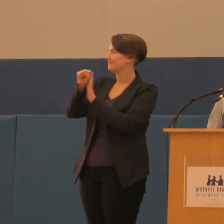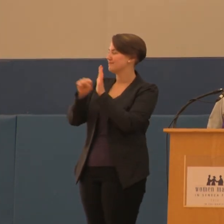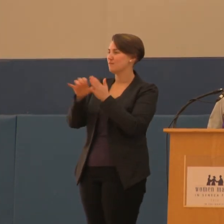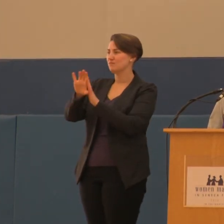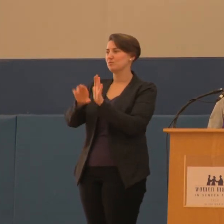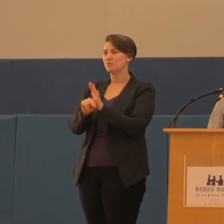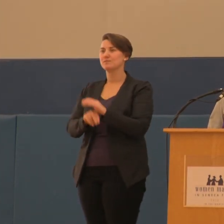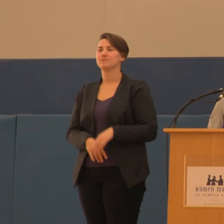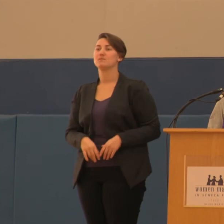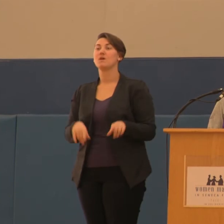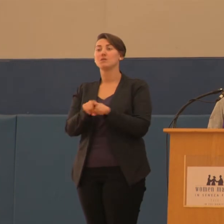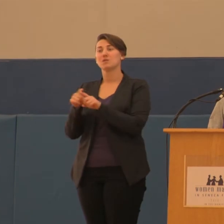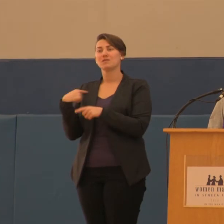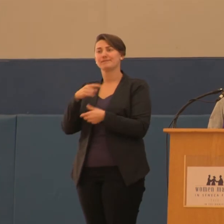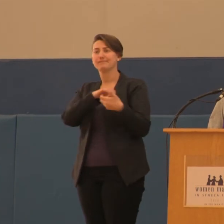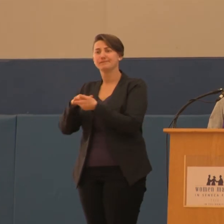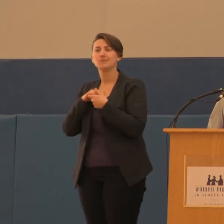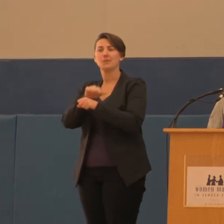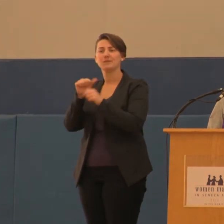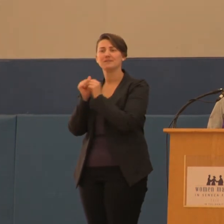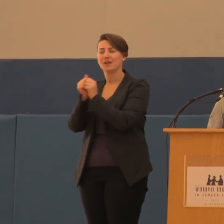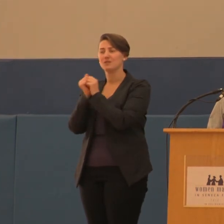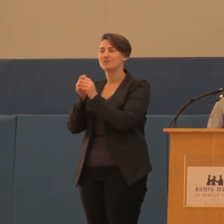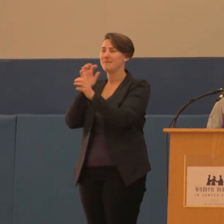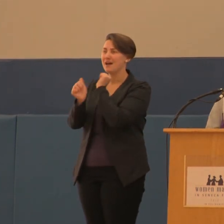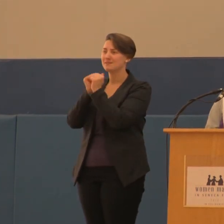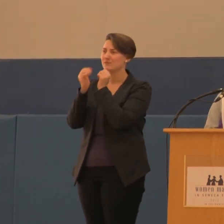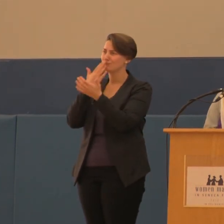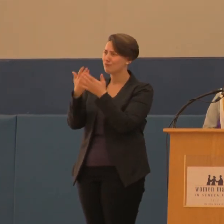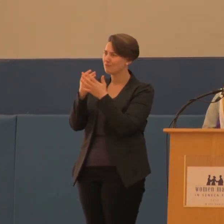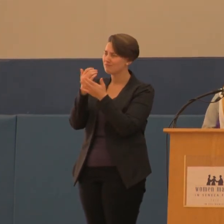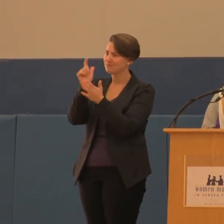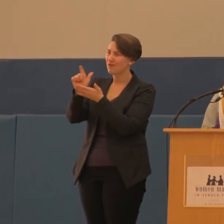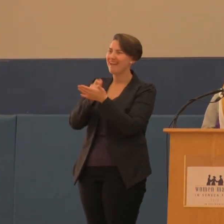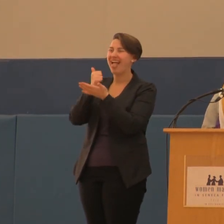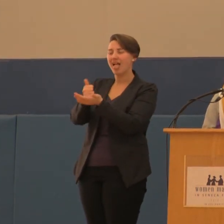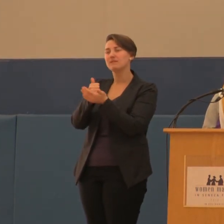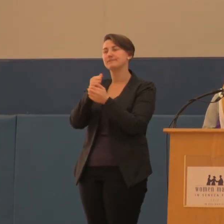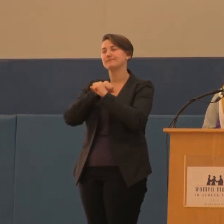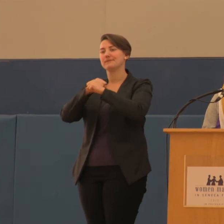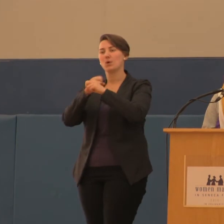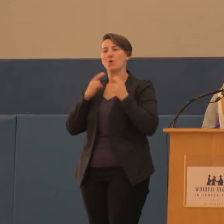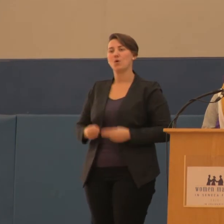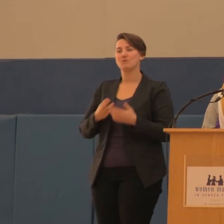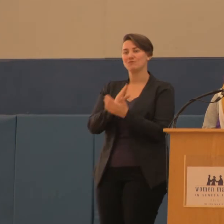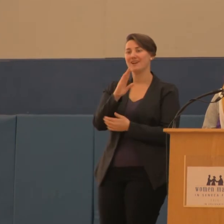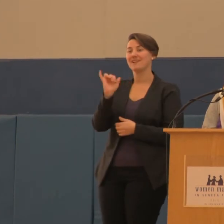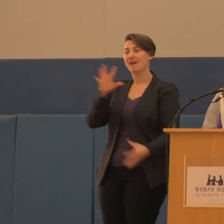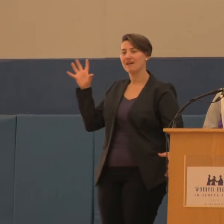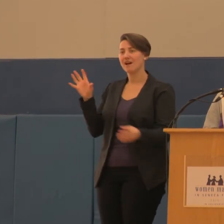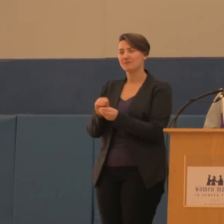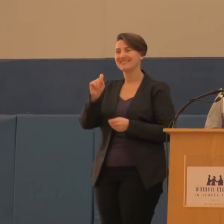We must work together to pass other meaningful legislation in New York that protects human rights, like the Comprehensive Sexuality